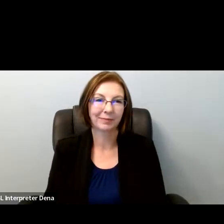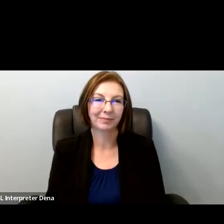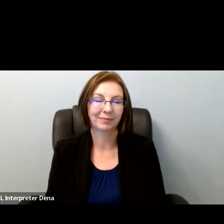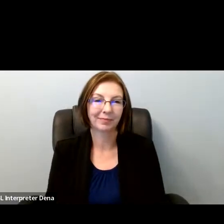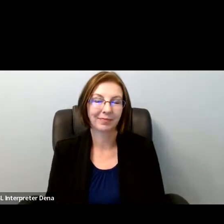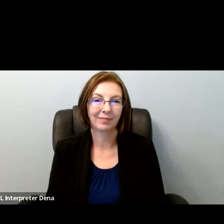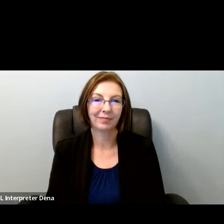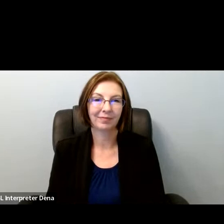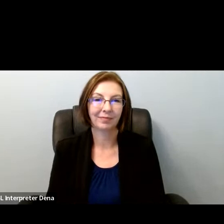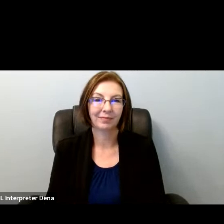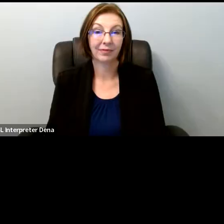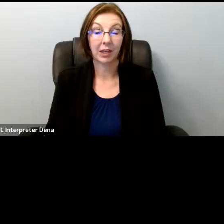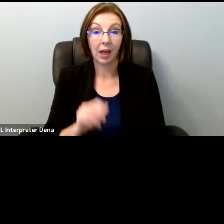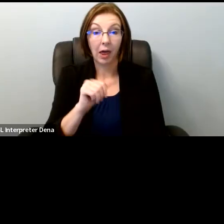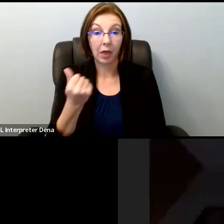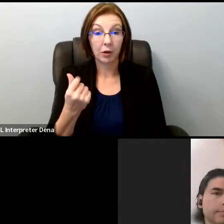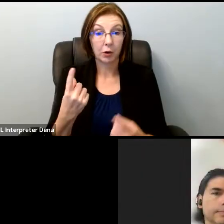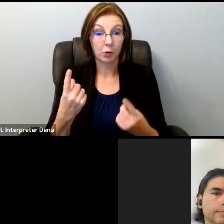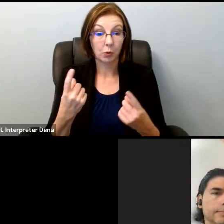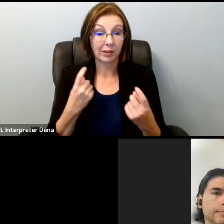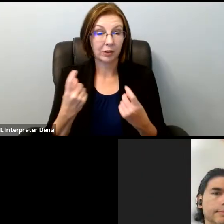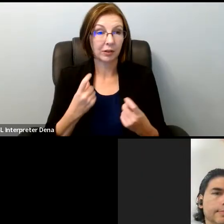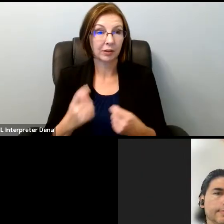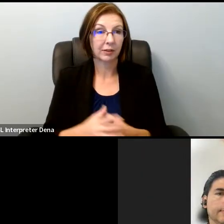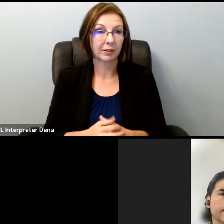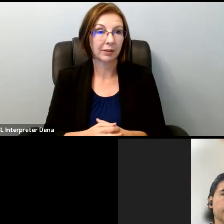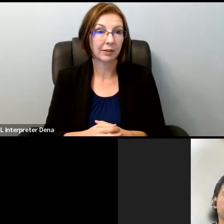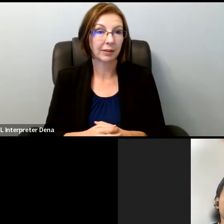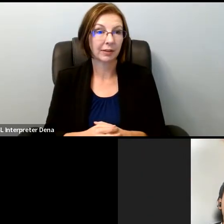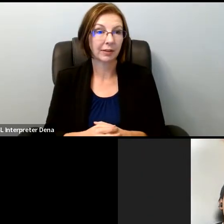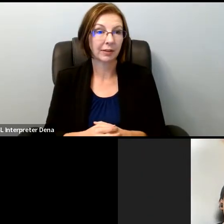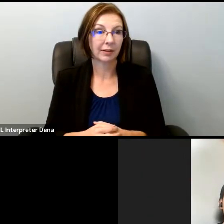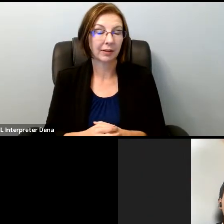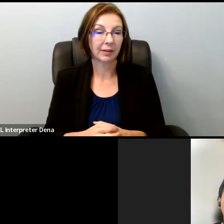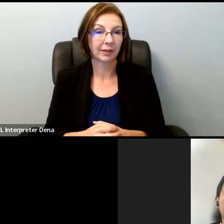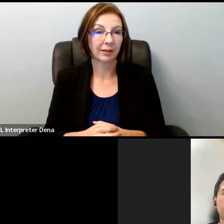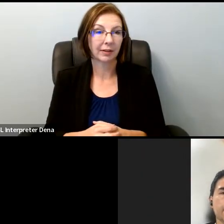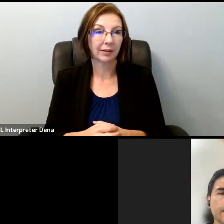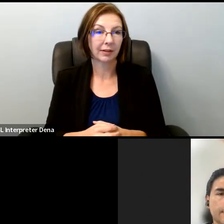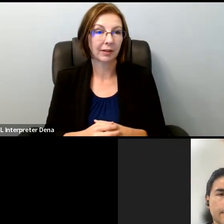Any further questions, Dr. Schneider?